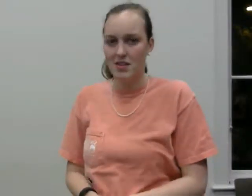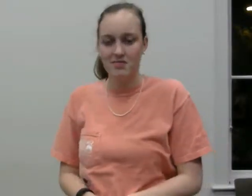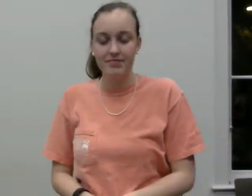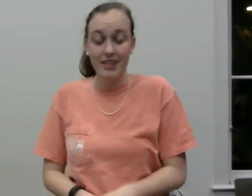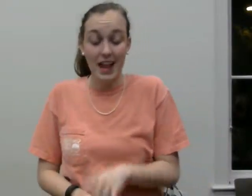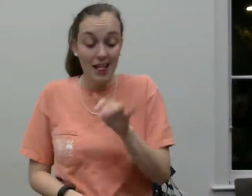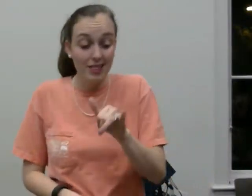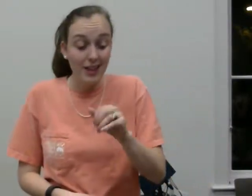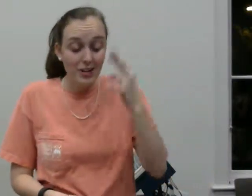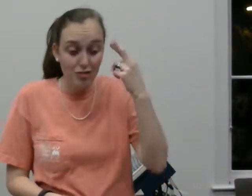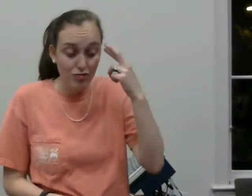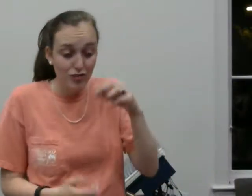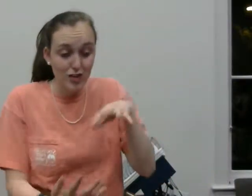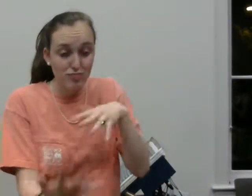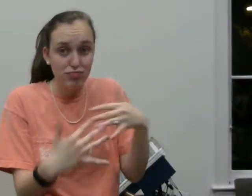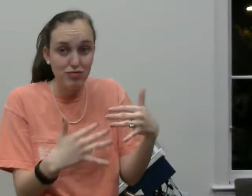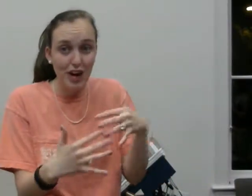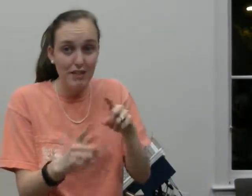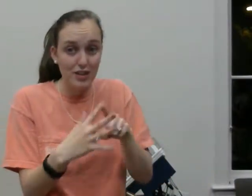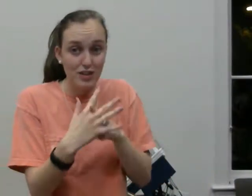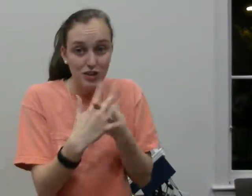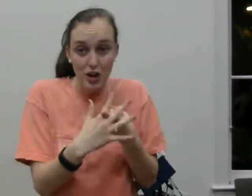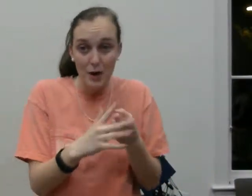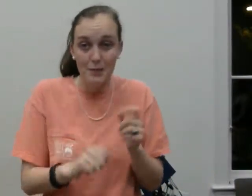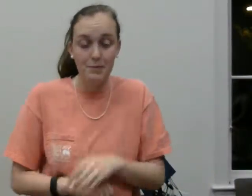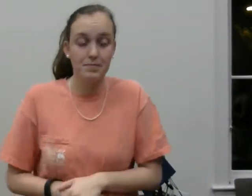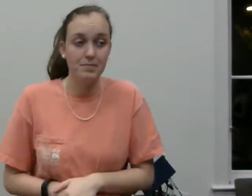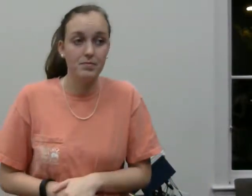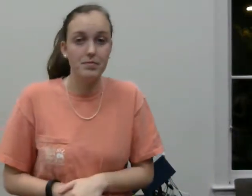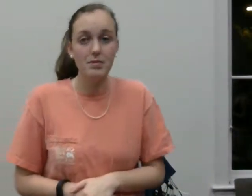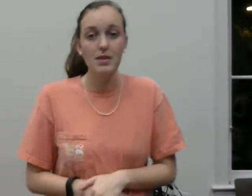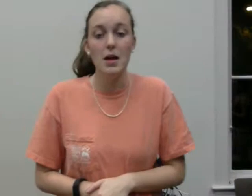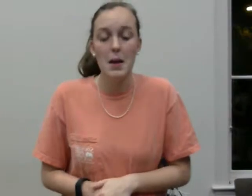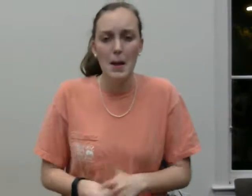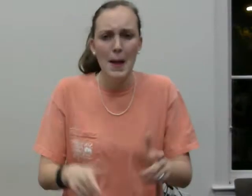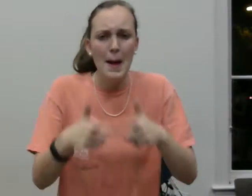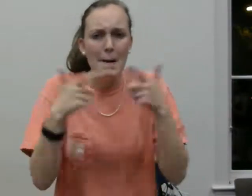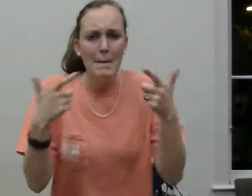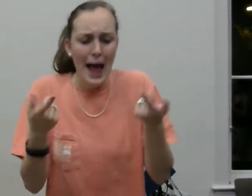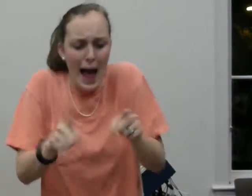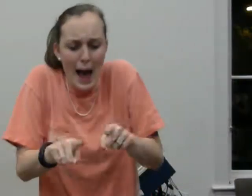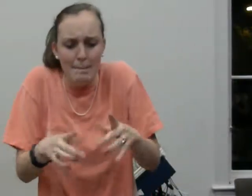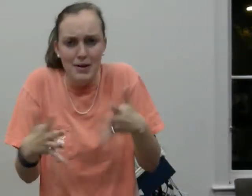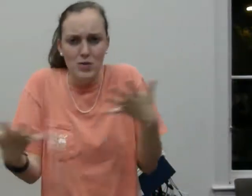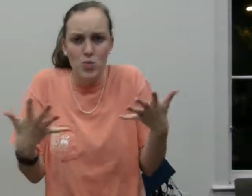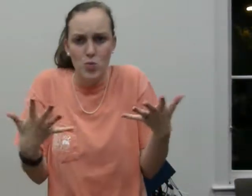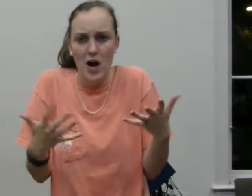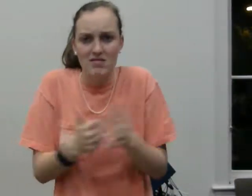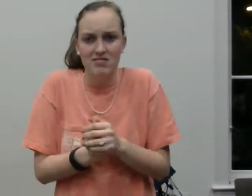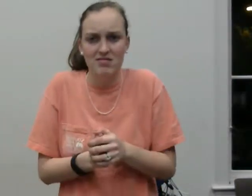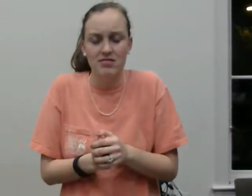Number 4, what was one big effect? Right, the biggest effect from the French and Indian War on Great Britain was in